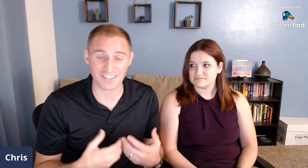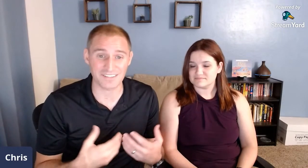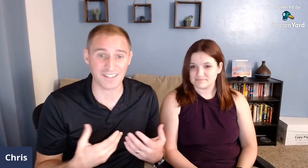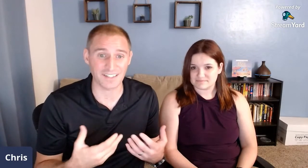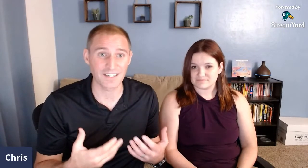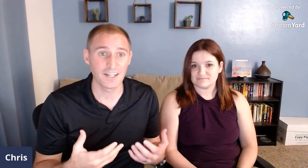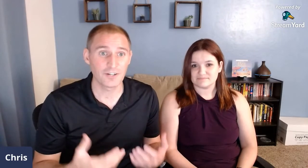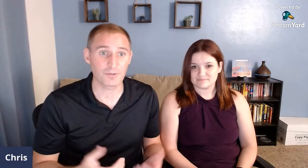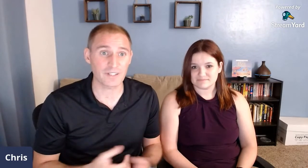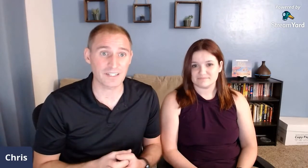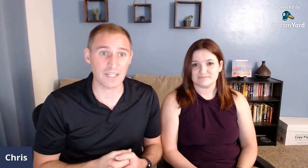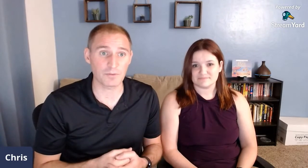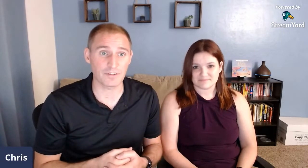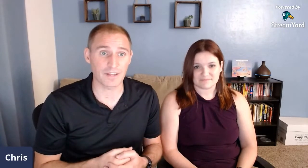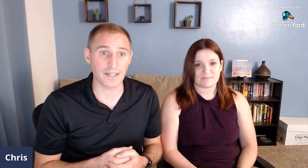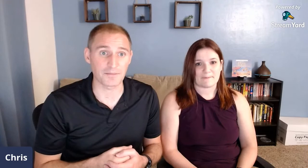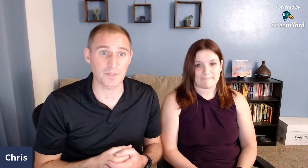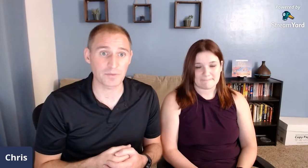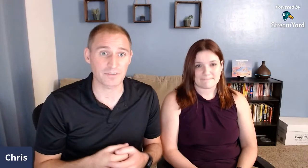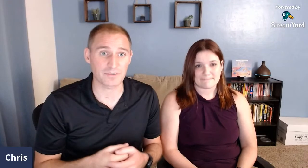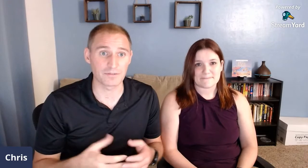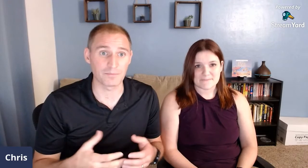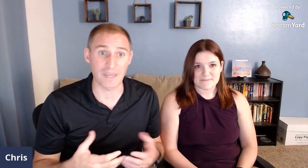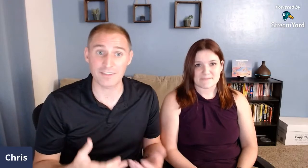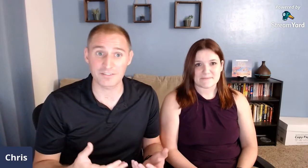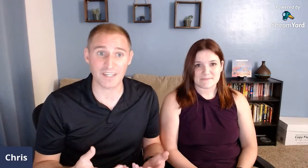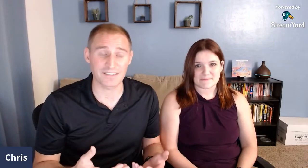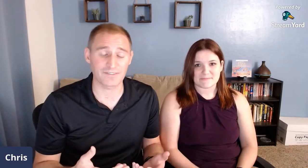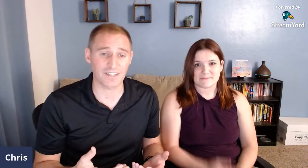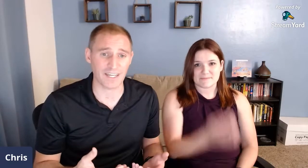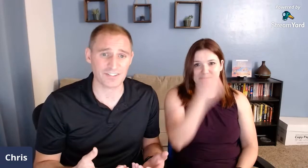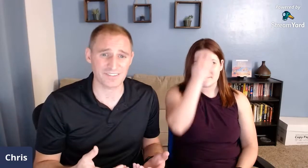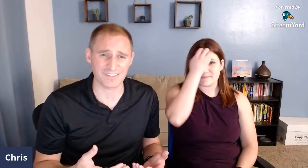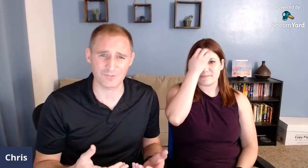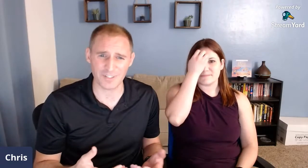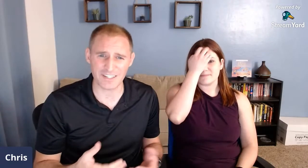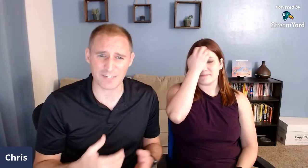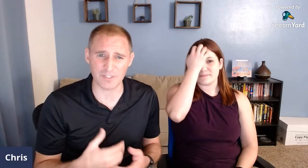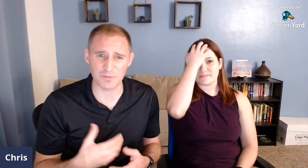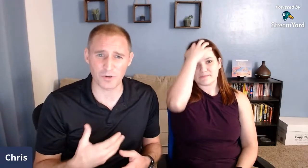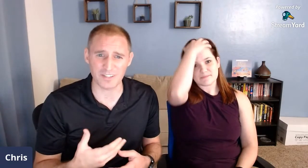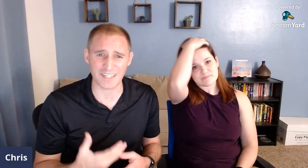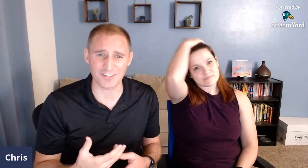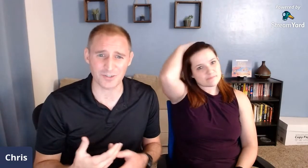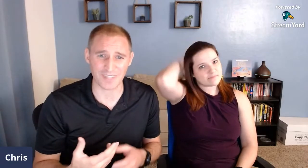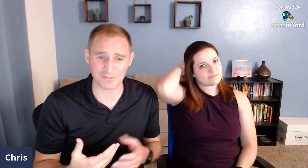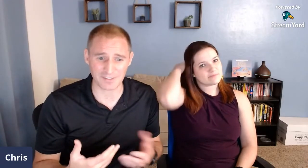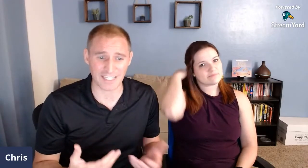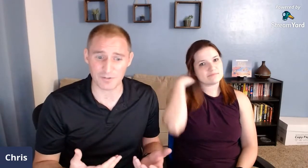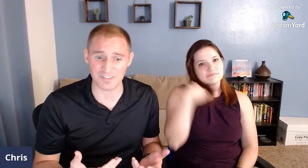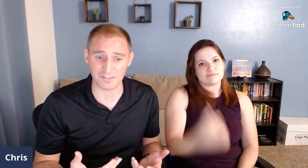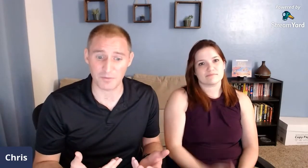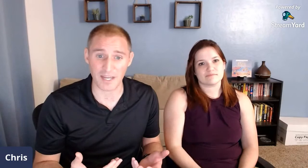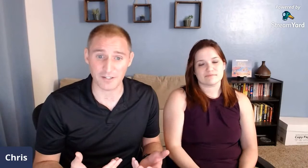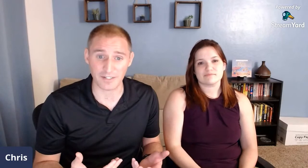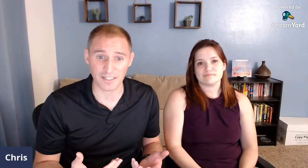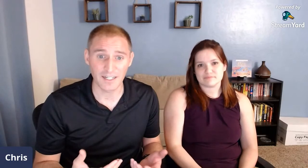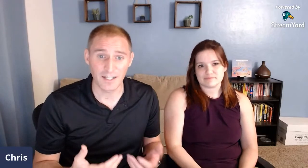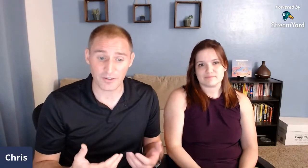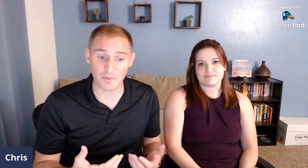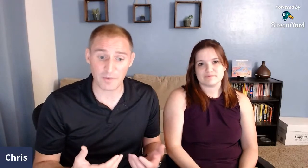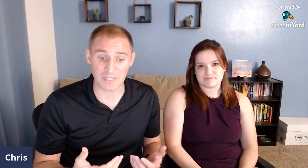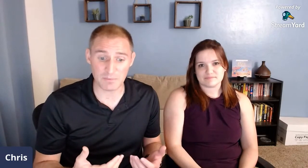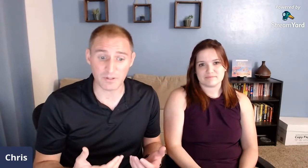practice sessions and really enable people to make those kinds of connections. And really, like when you boil down to it, that's what languages are about,